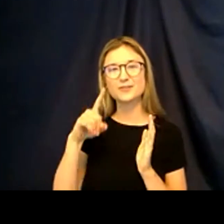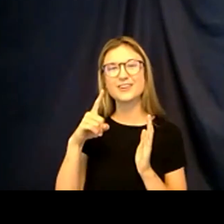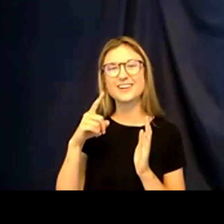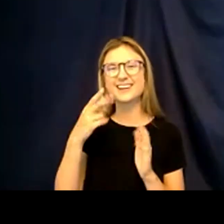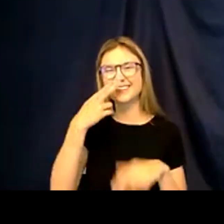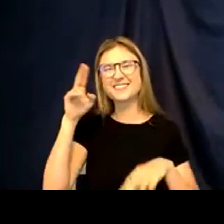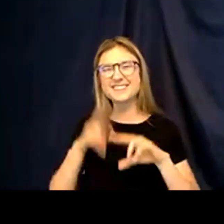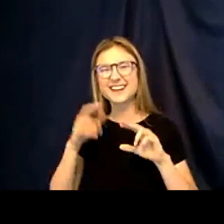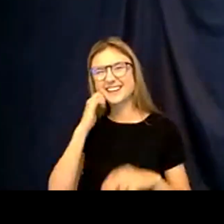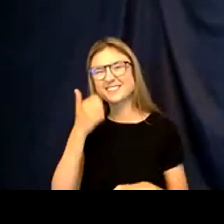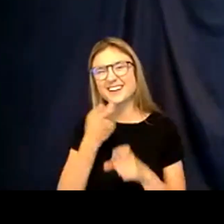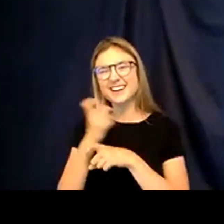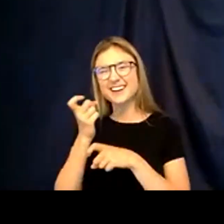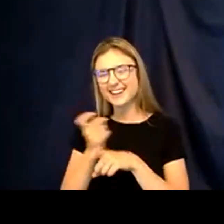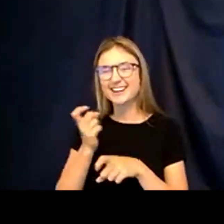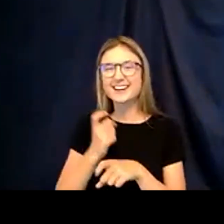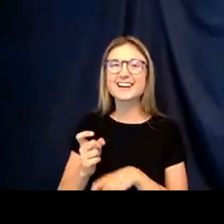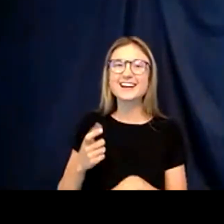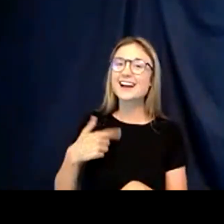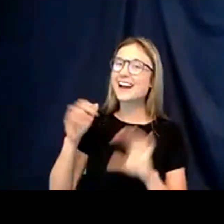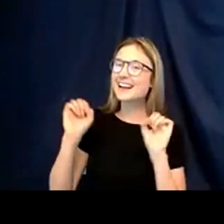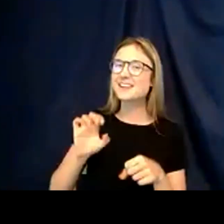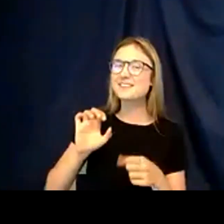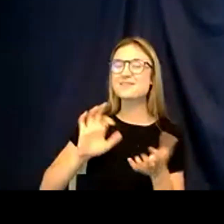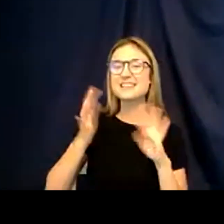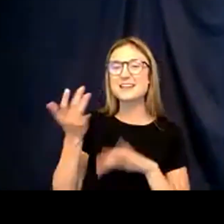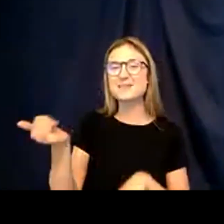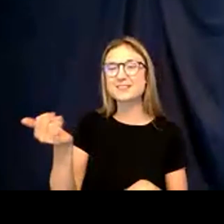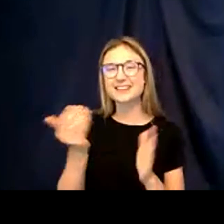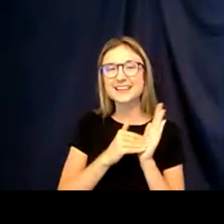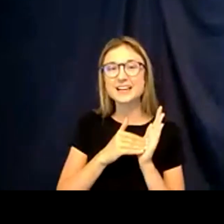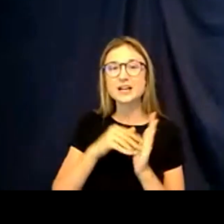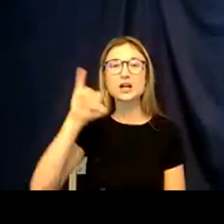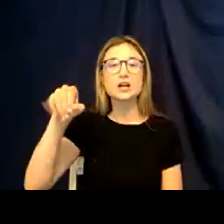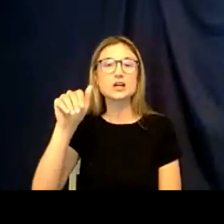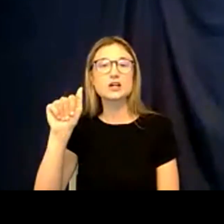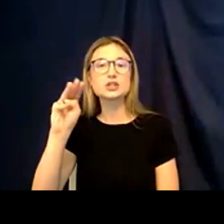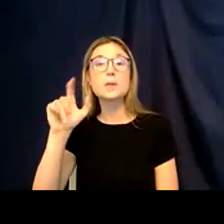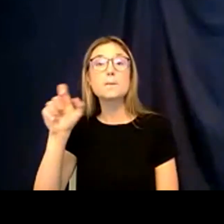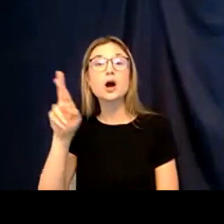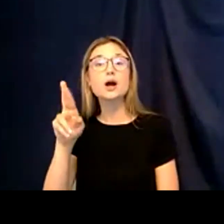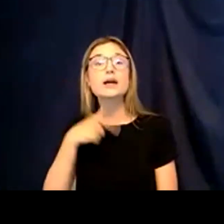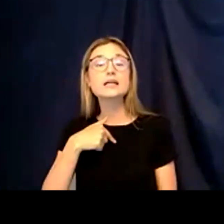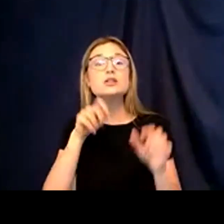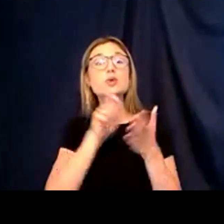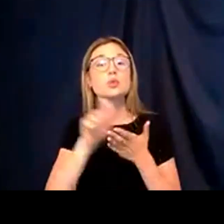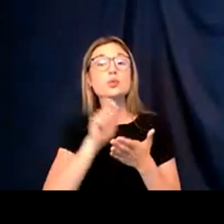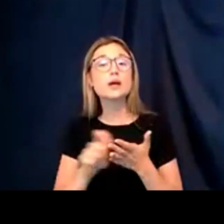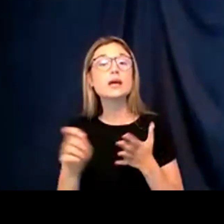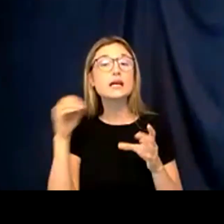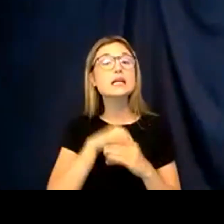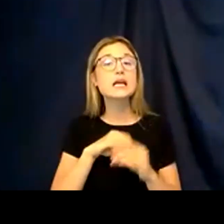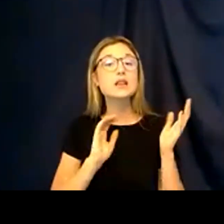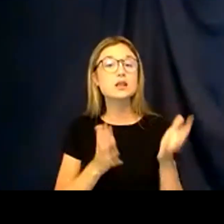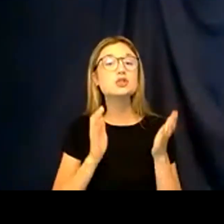I can mess it up. No, I'm just Jamar, kidding. it's in You're doing the good, chat. Karen. You're doing good. You're doing It's in good. the Just chat.